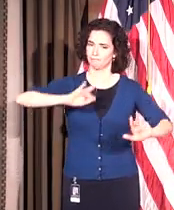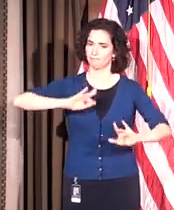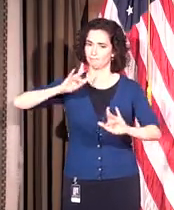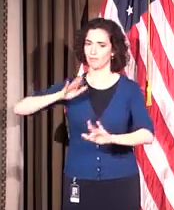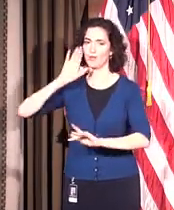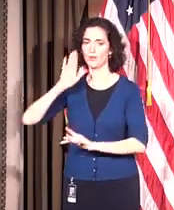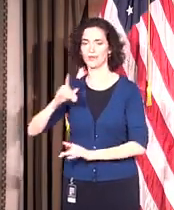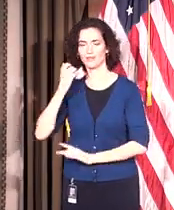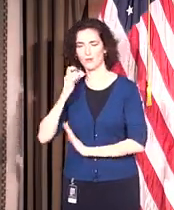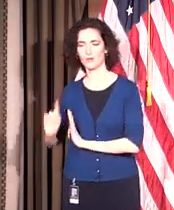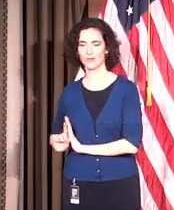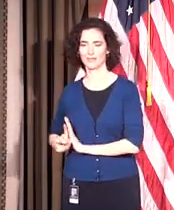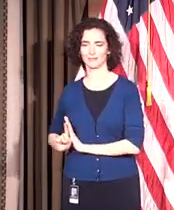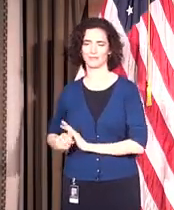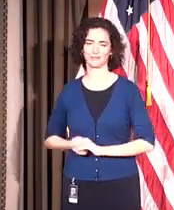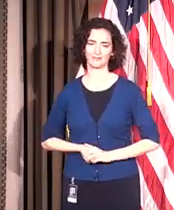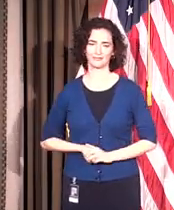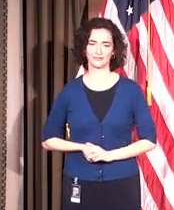I will also demand that